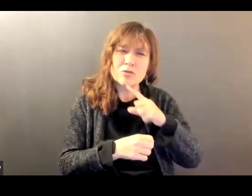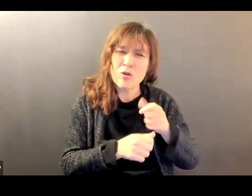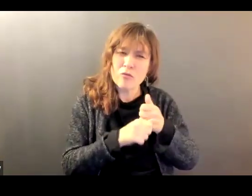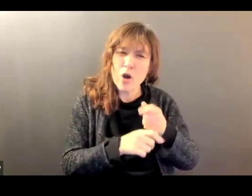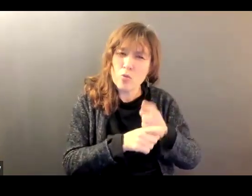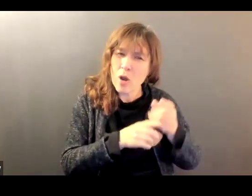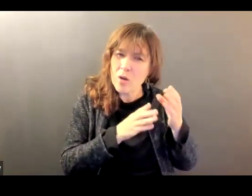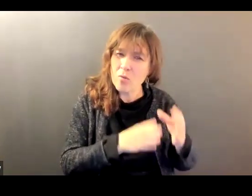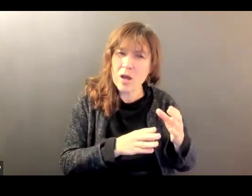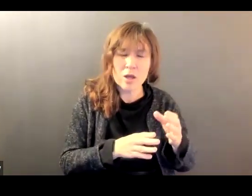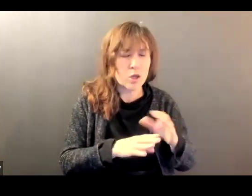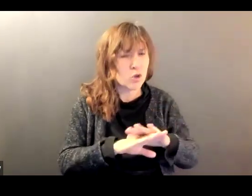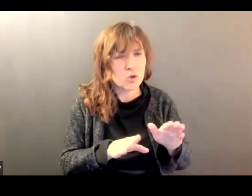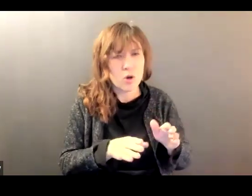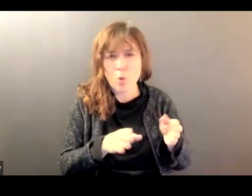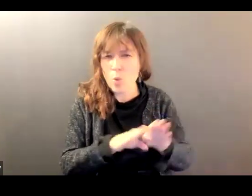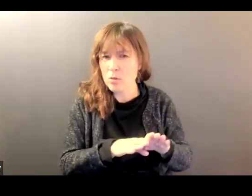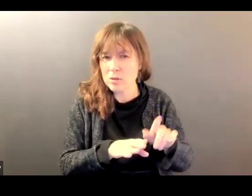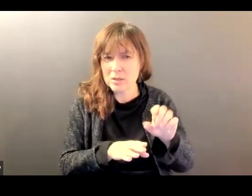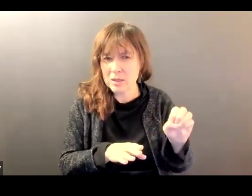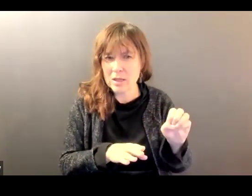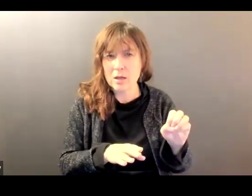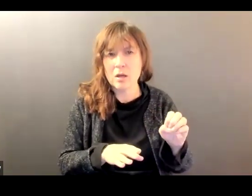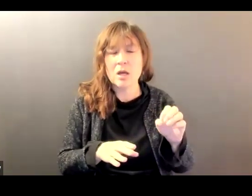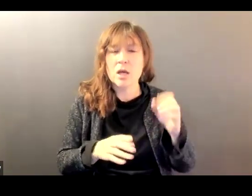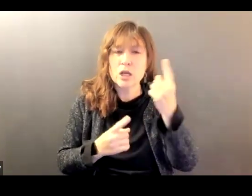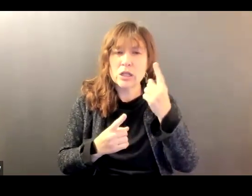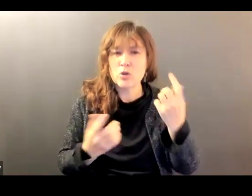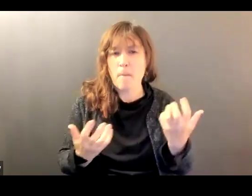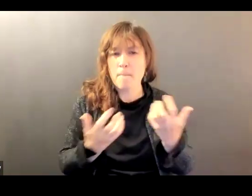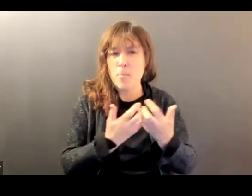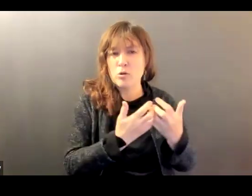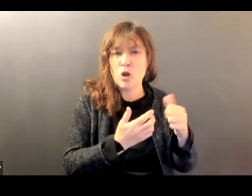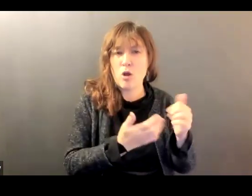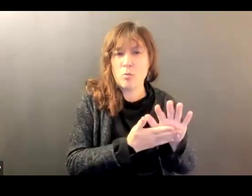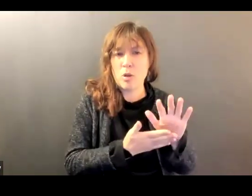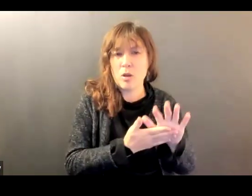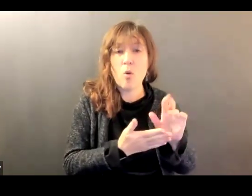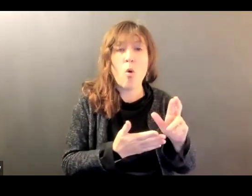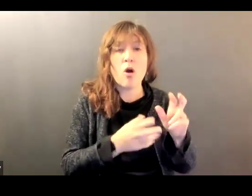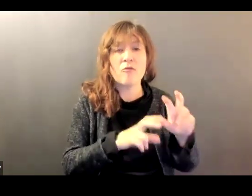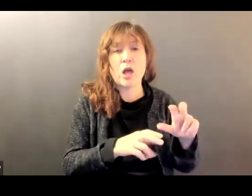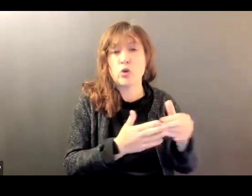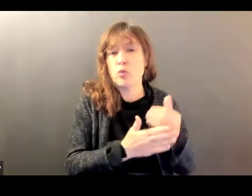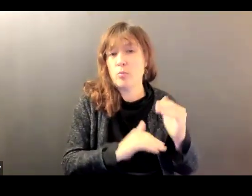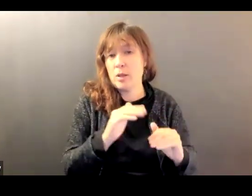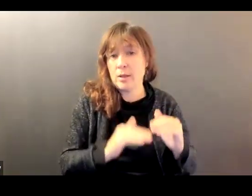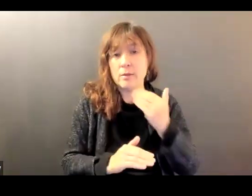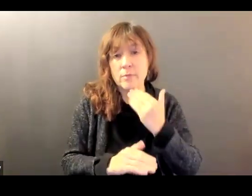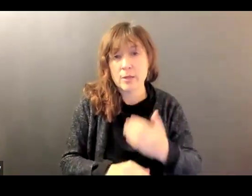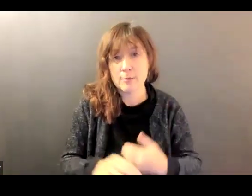closing the Lee Academy Pilot School, and please consider a merger or giving us a new skill building. Thank you for listening.